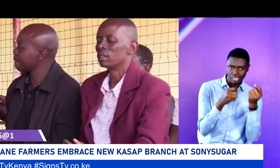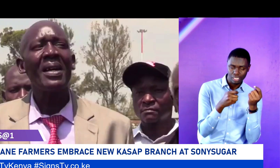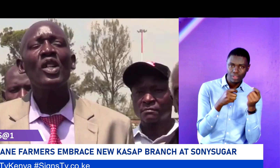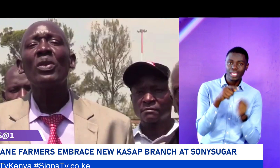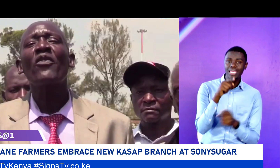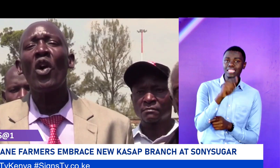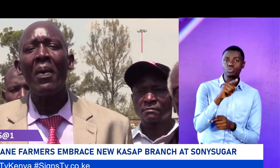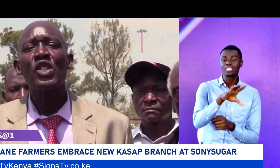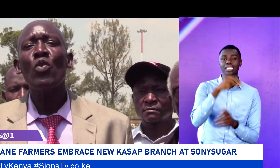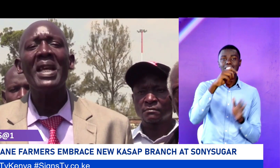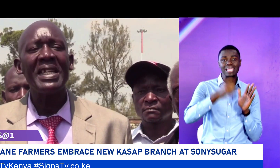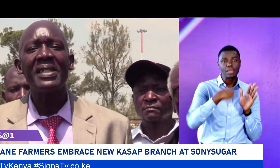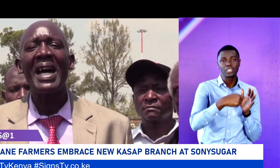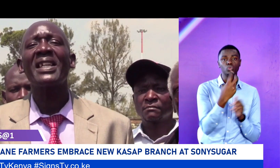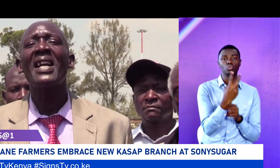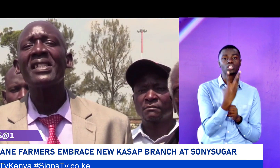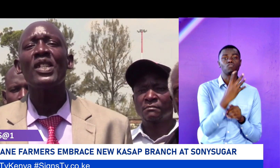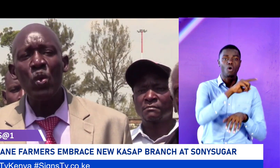miller 24 hours to mill it and turn it into